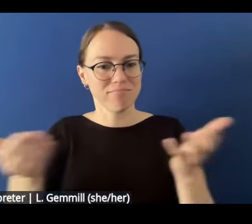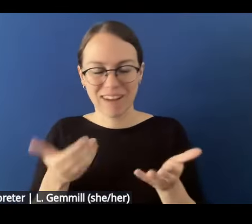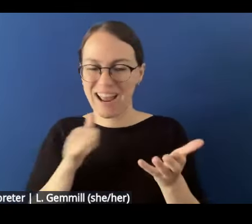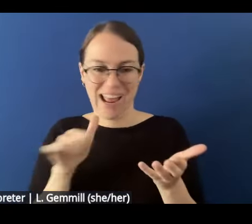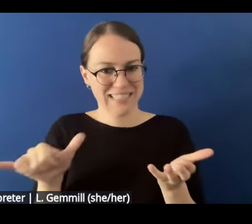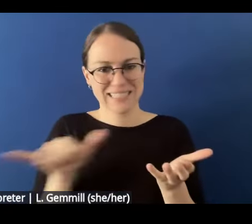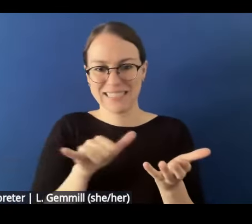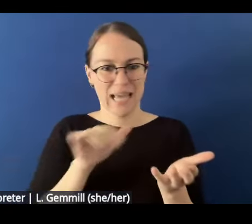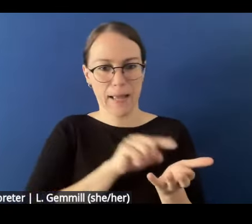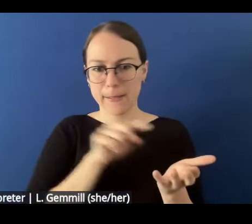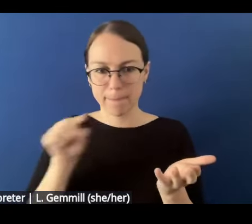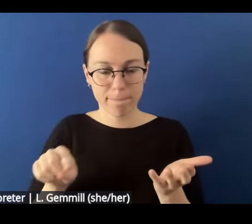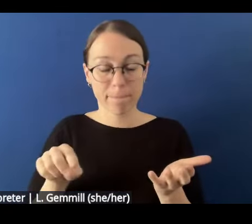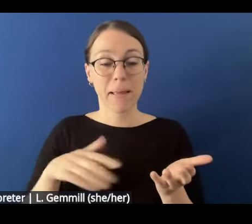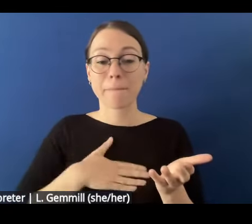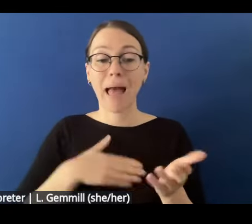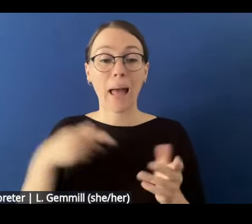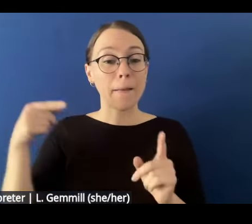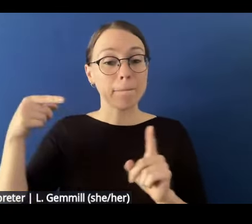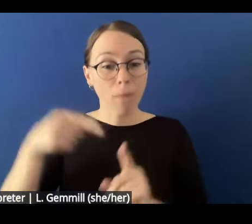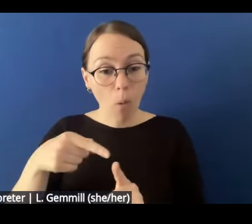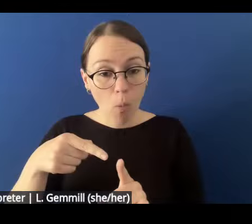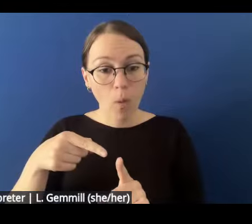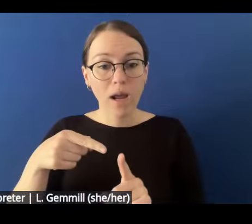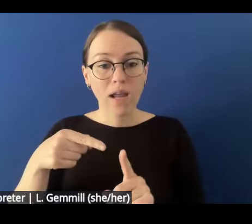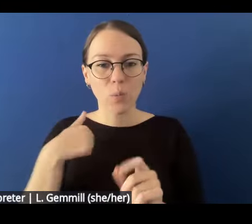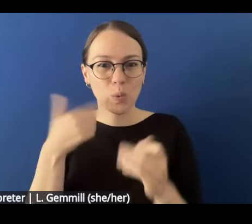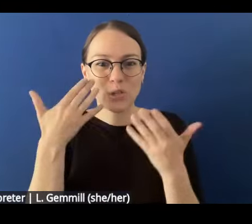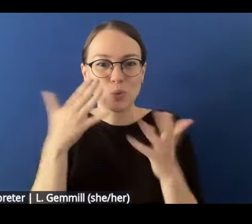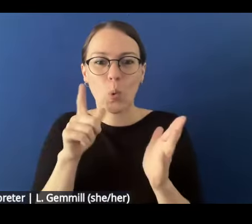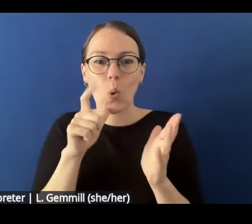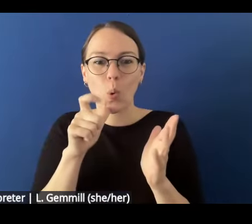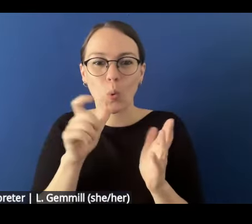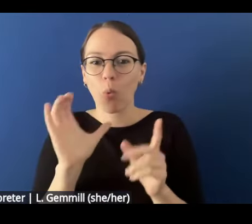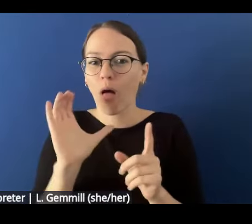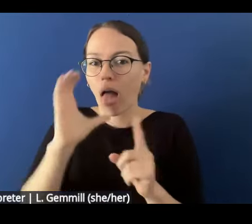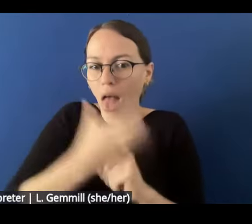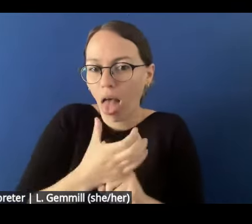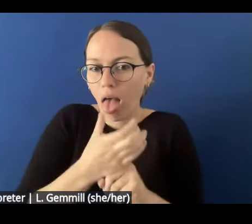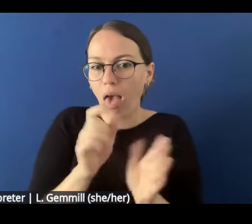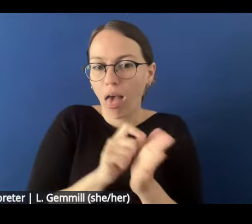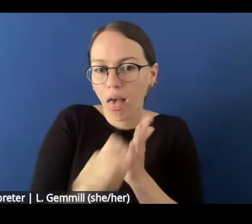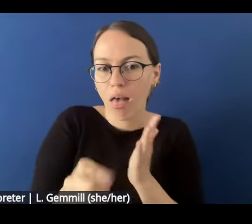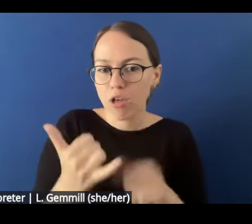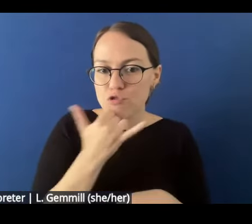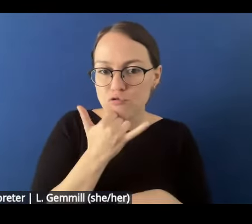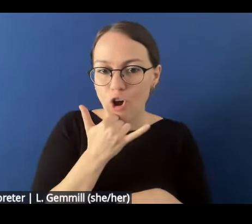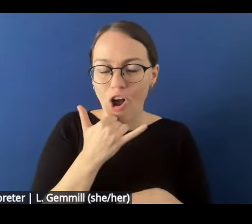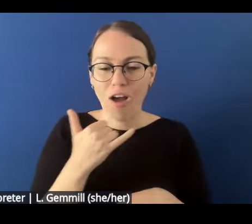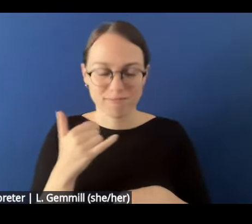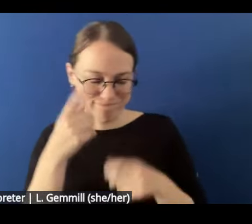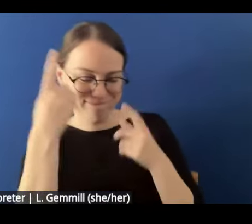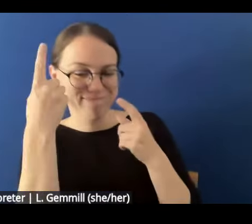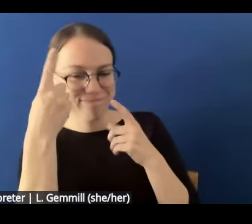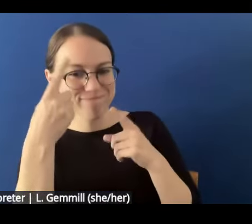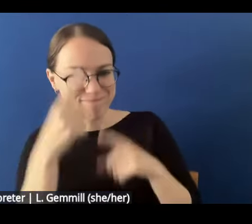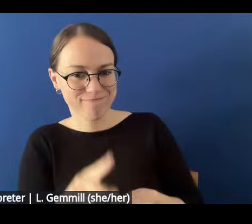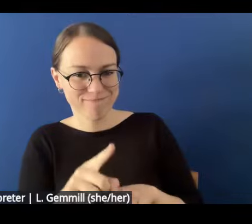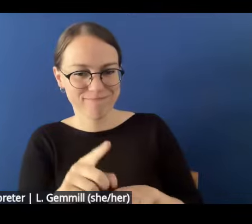don't necessarily know who the forger is. I agree with that, yes. So it is somewhat difficult to say, okay,